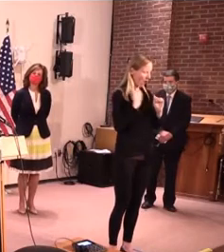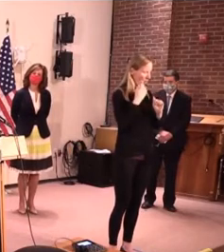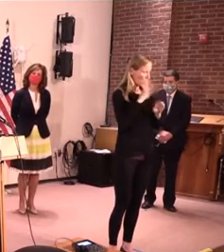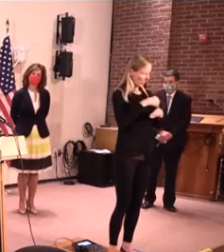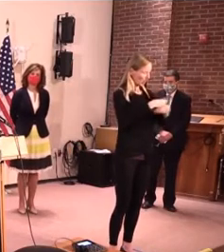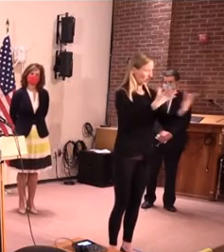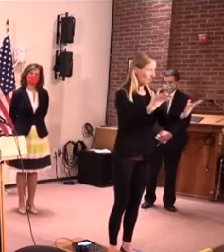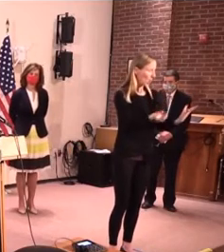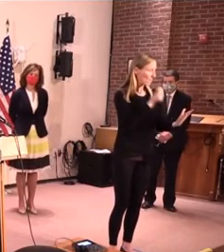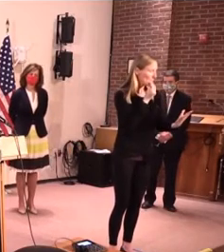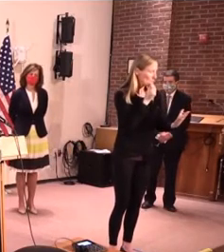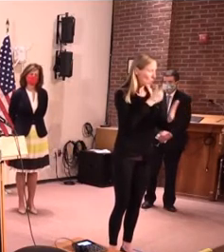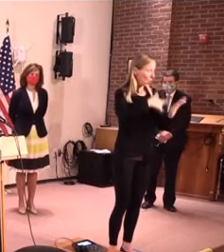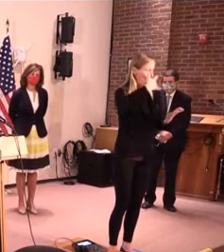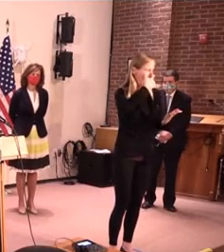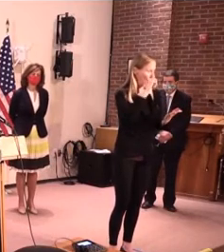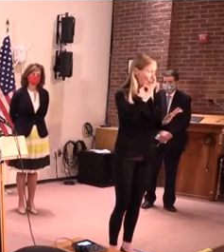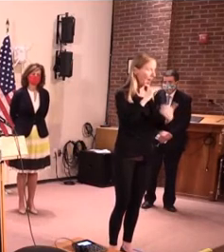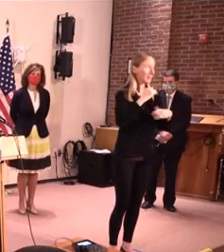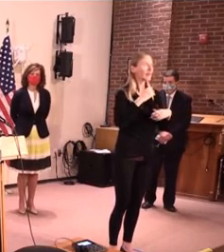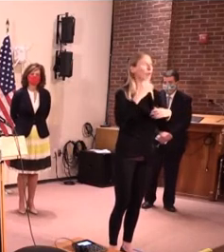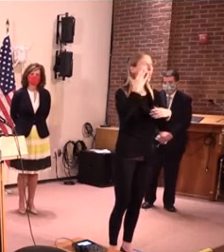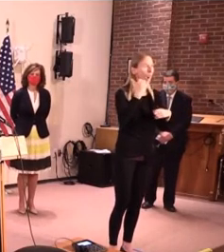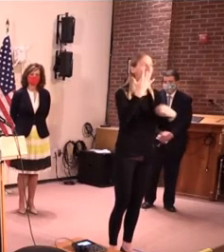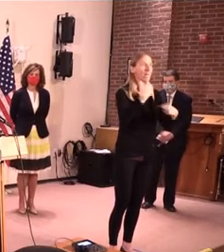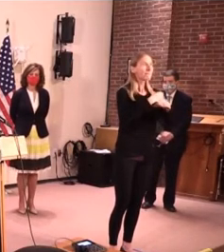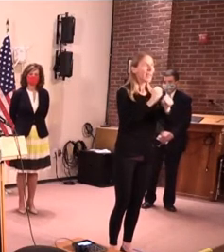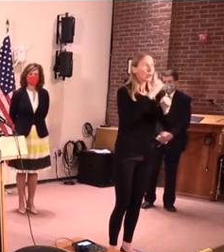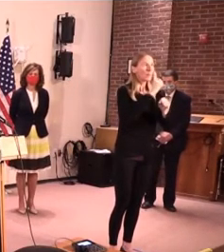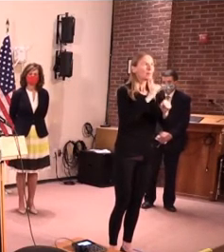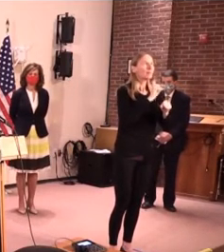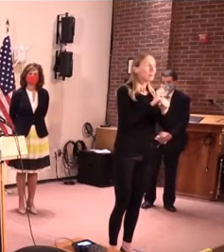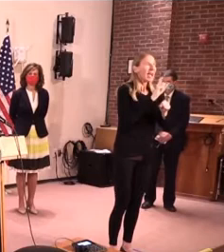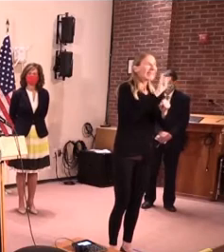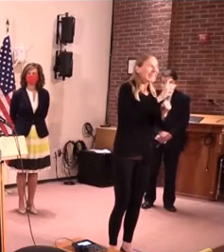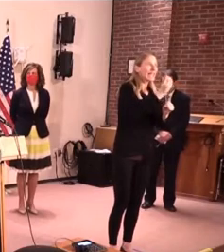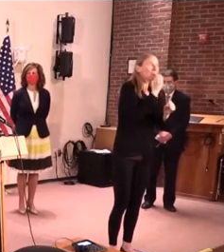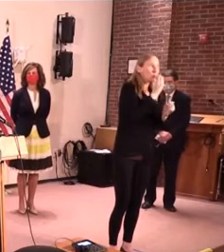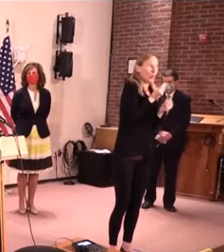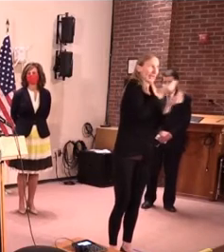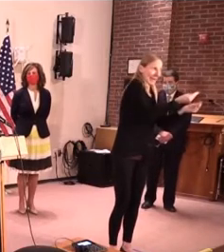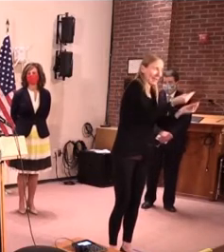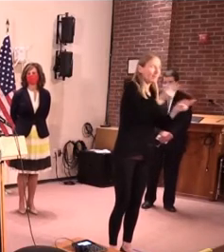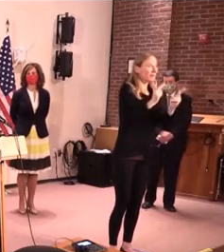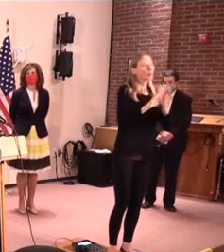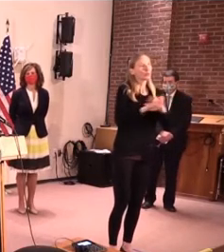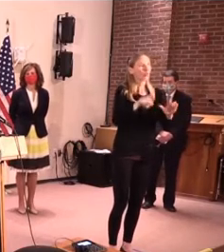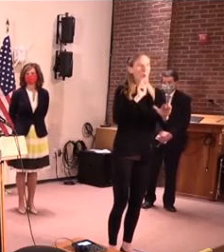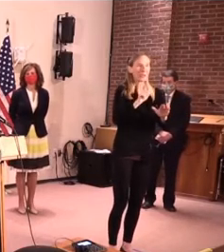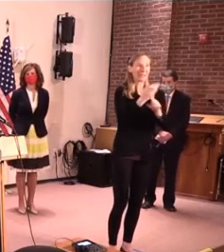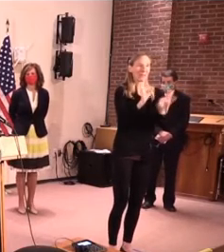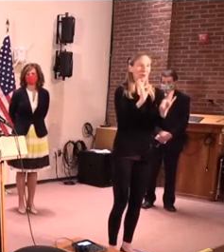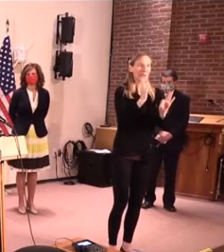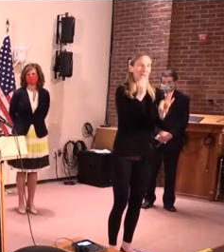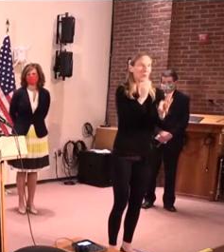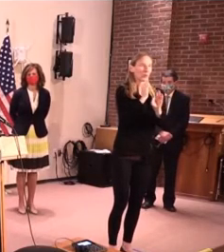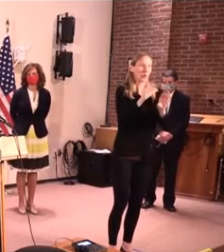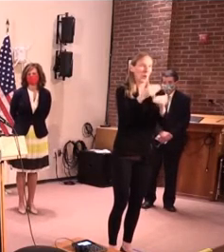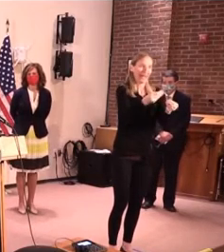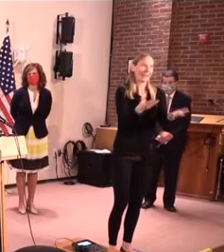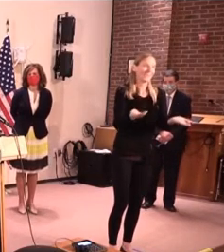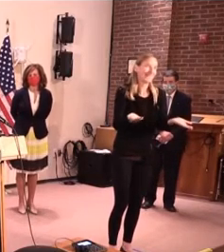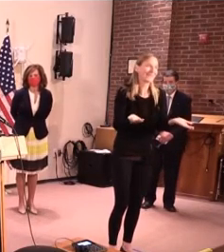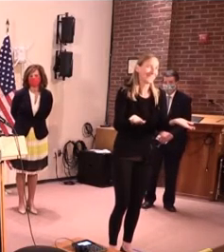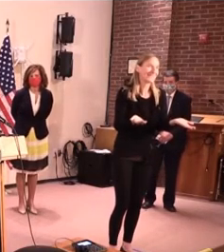in terms of making sure that those people that are in need, whether through Meals on Wheels, as the governor had talked about,